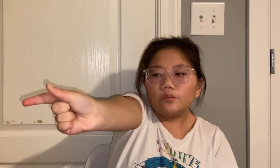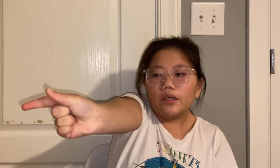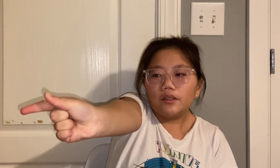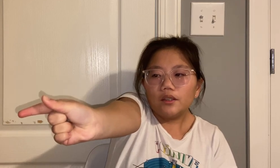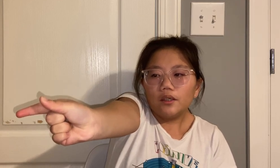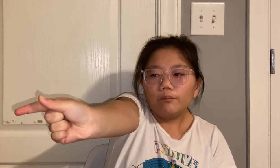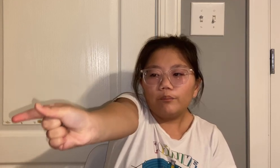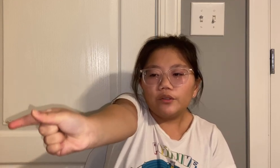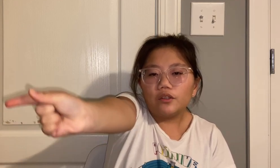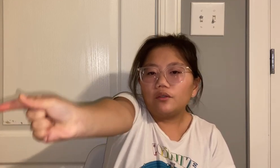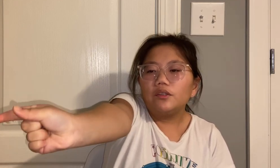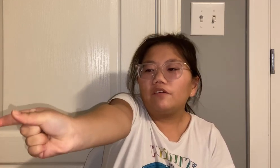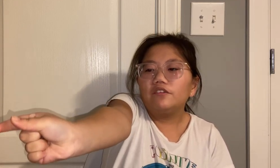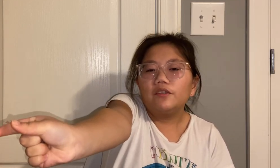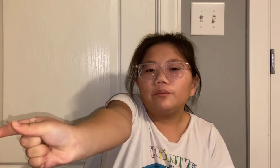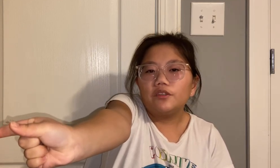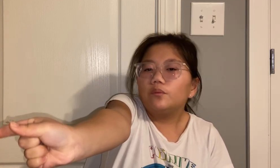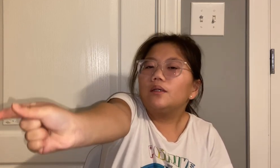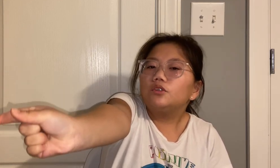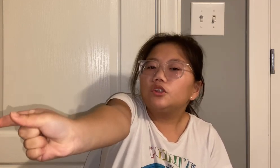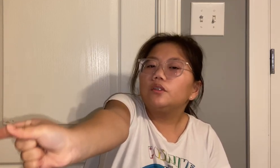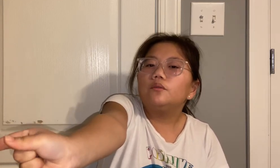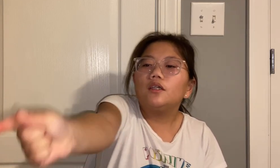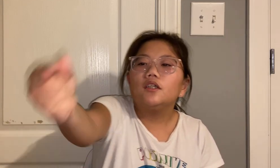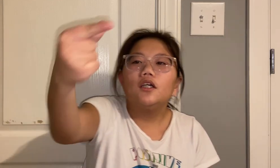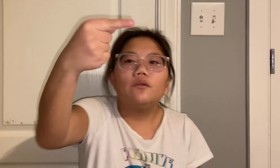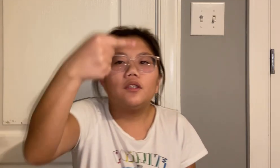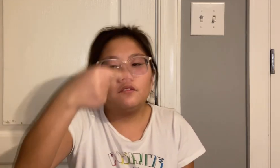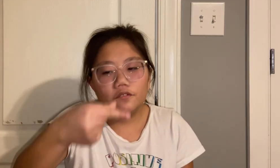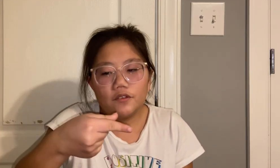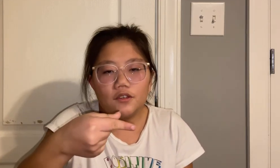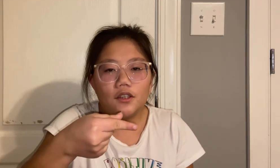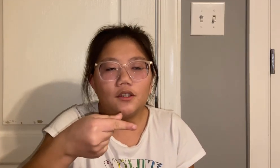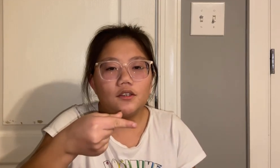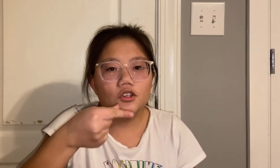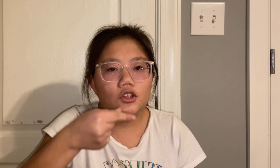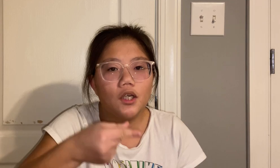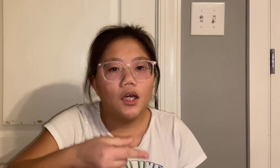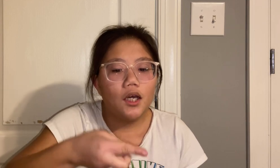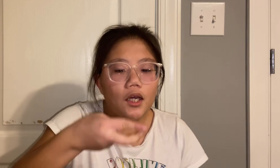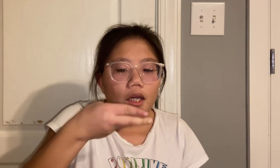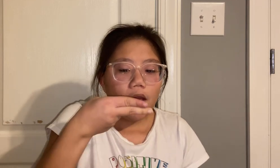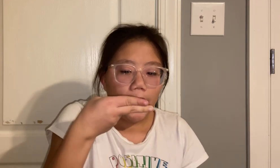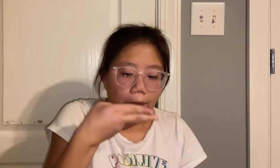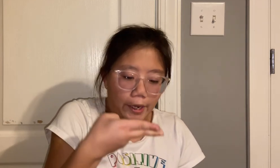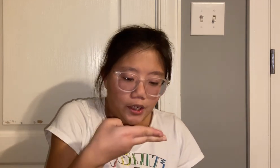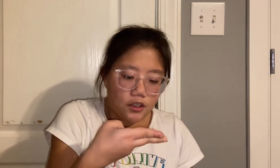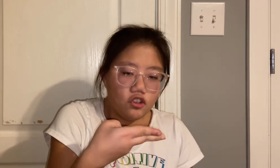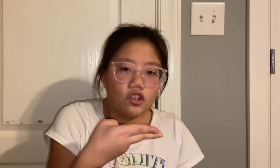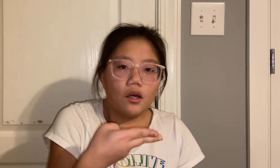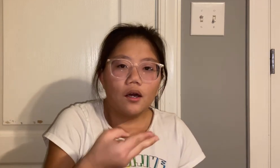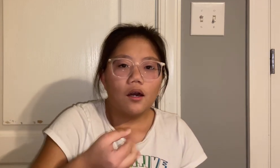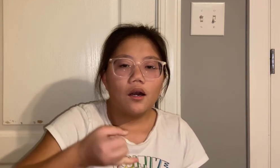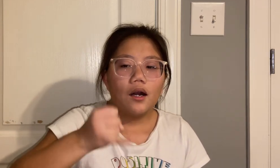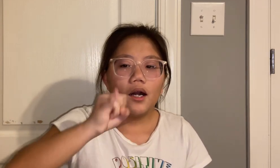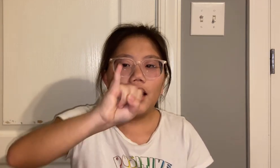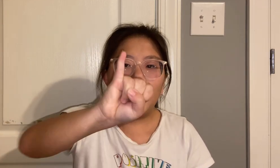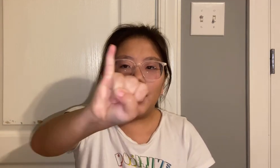way but you're not going to flip it this way i'm showing you guys going to have it placed like this d h i